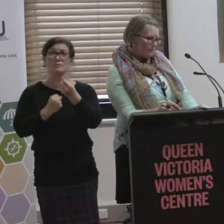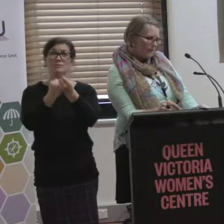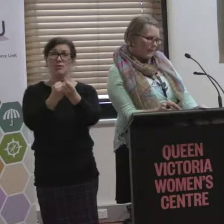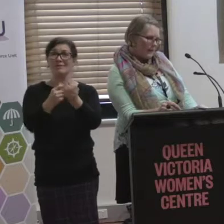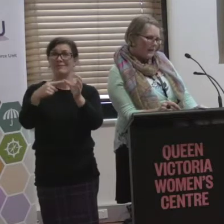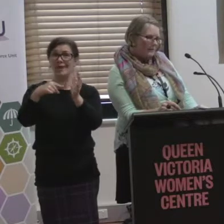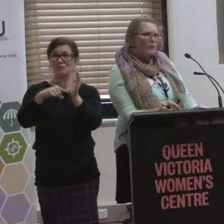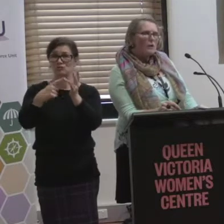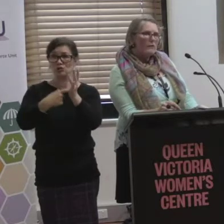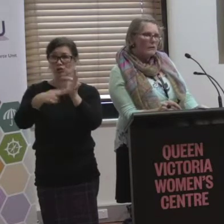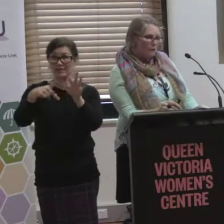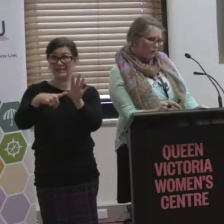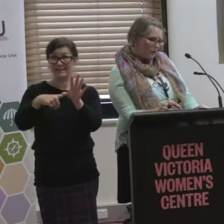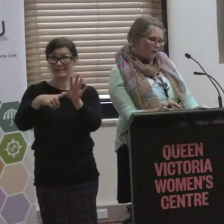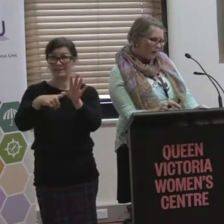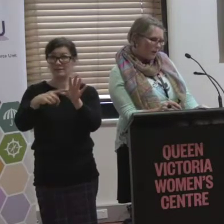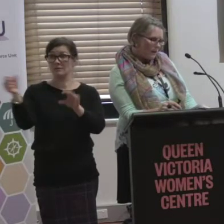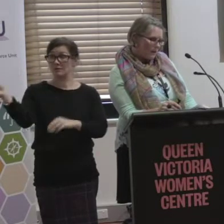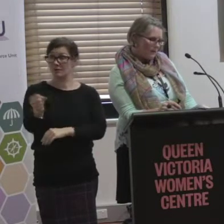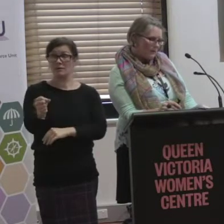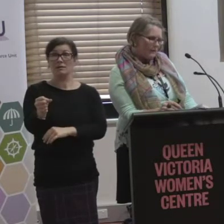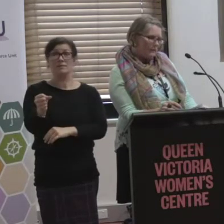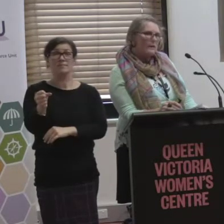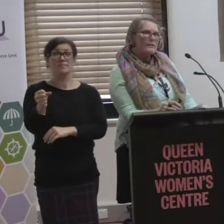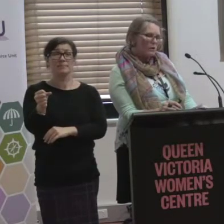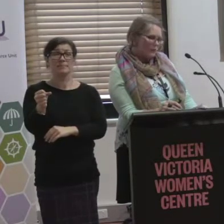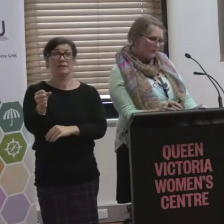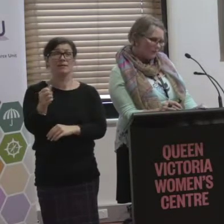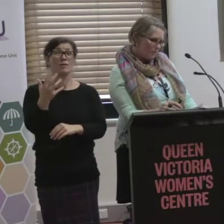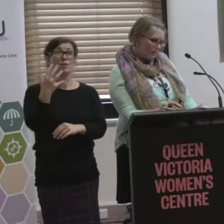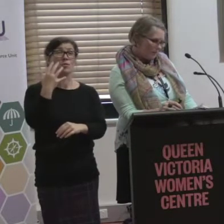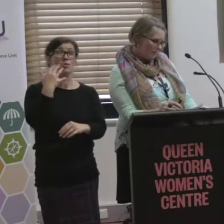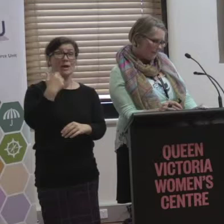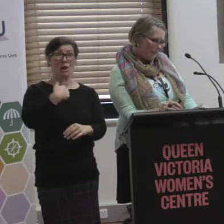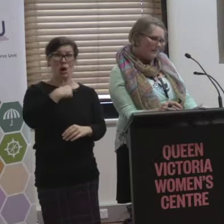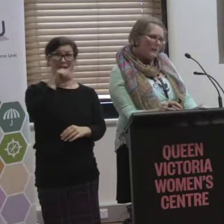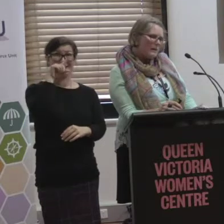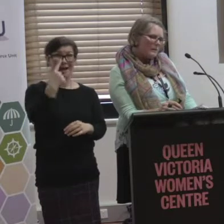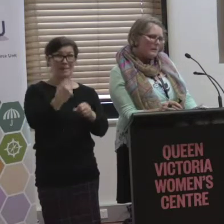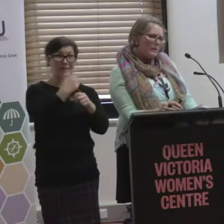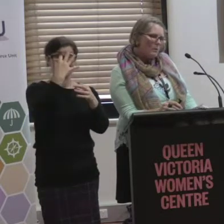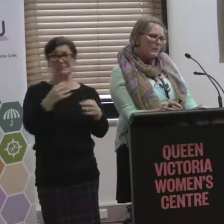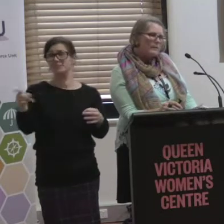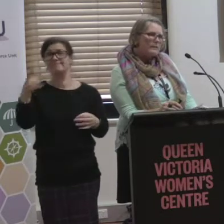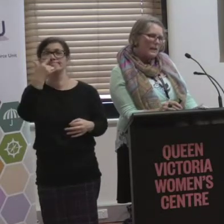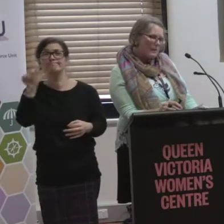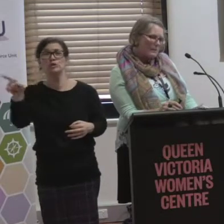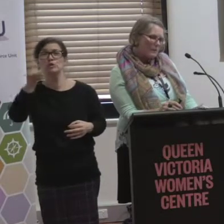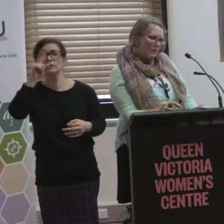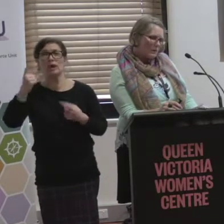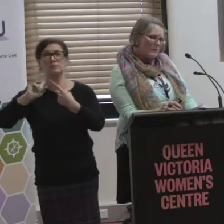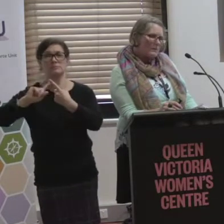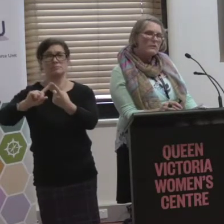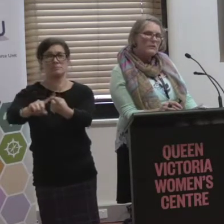appointment has no effect during a time when the principal has not got decision-making capacity. Some people will undertake